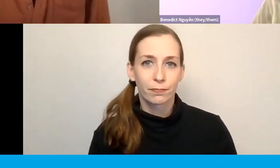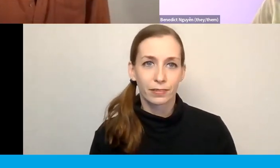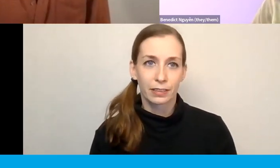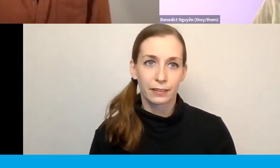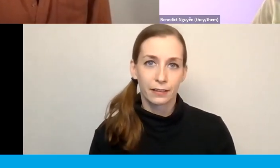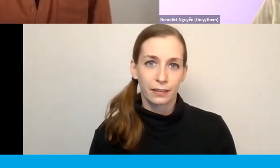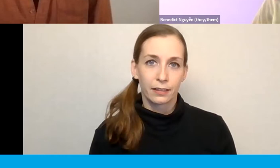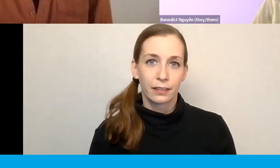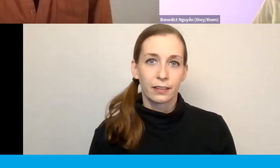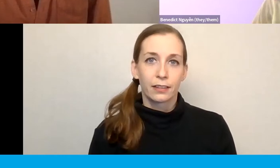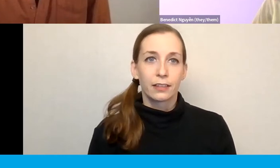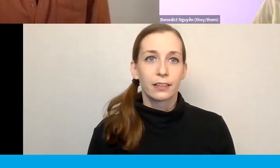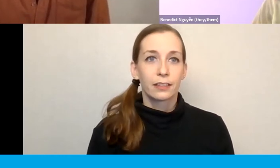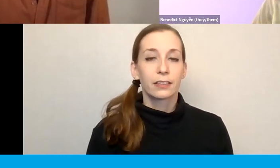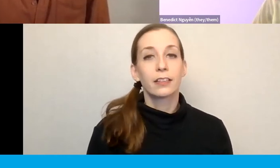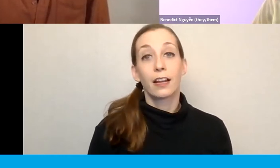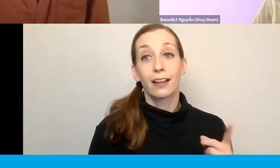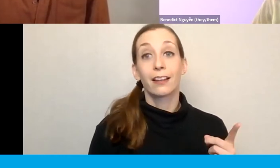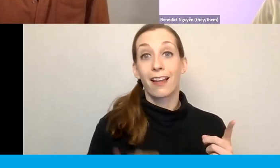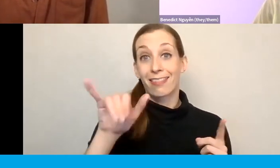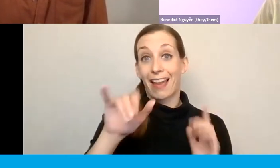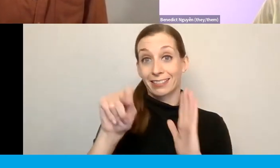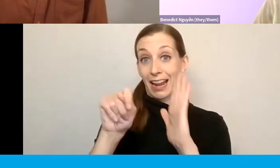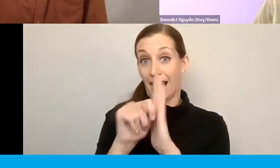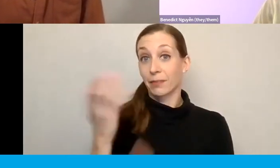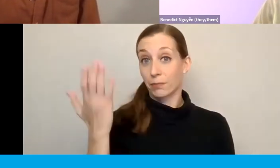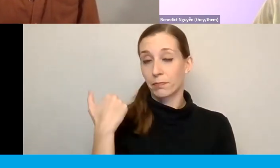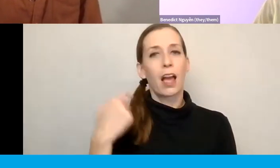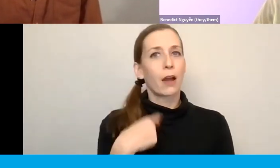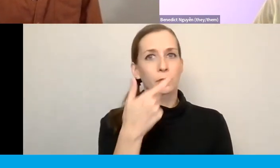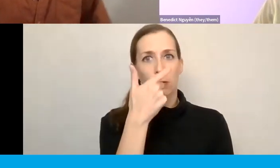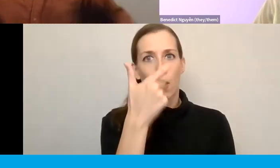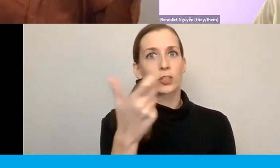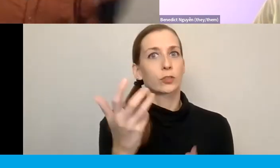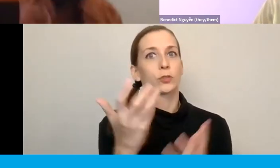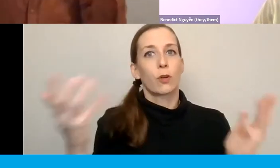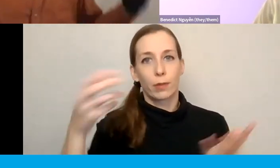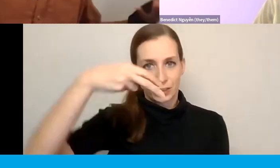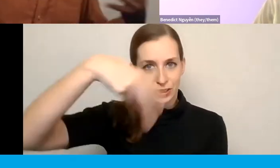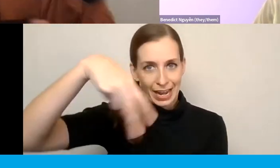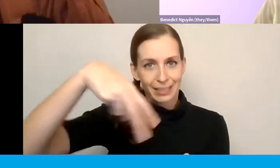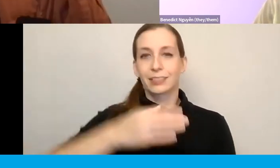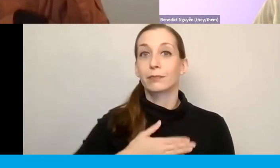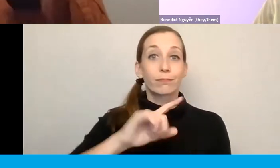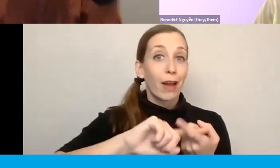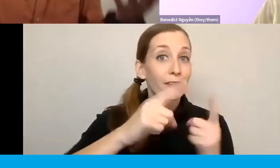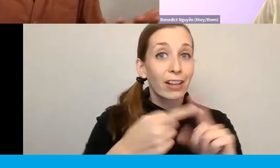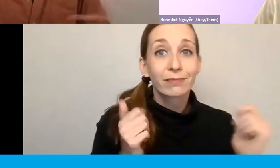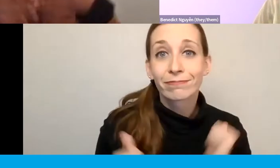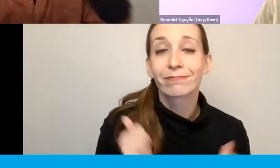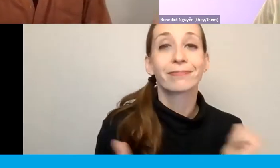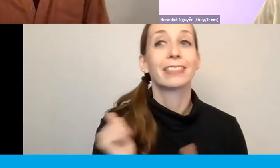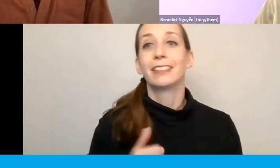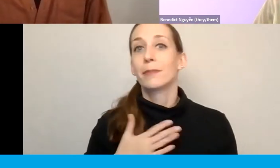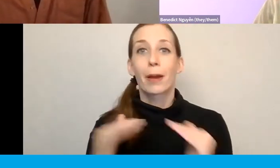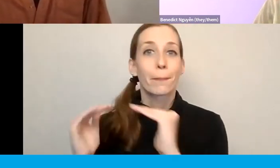I was watching a lot of dance at the time. I was watching my friends, my peers, people who I'm inspired by. There